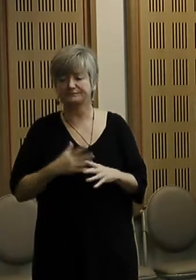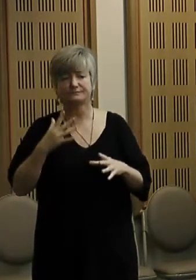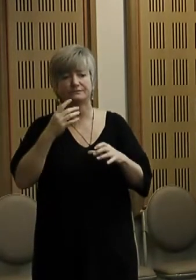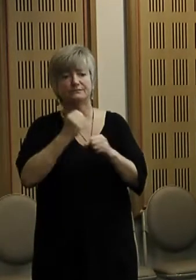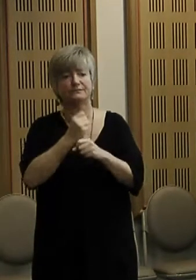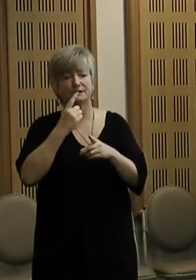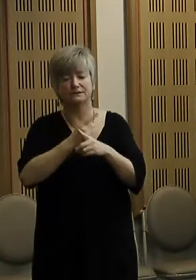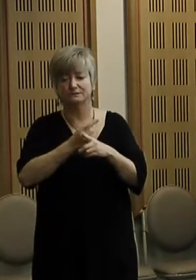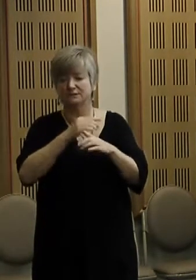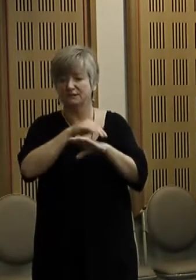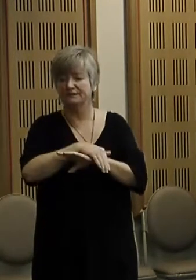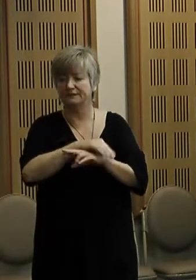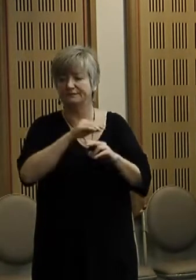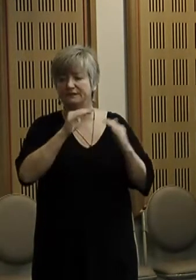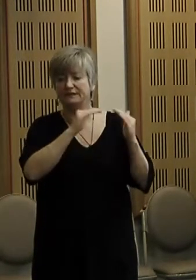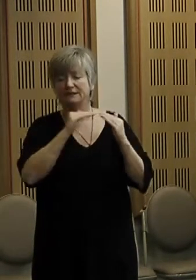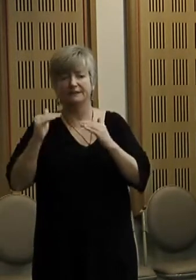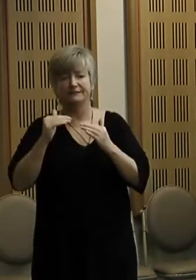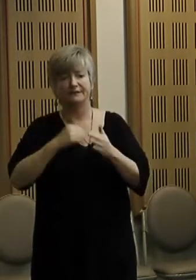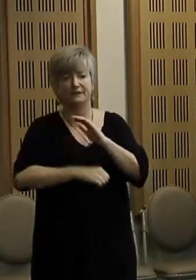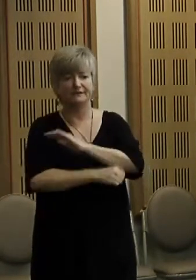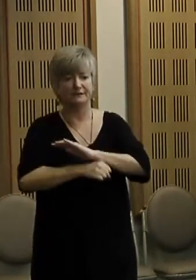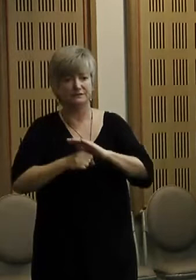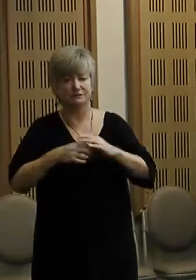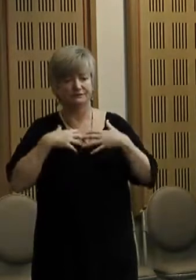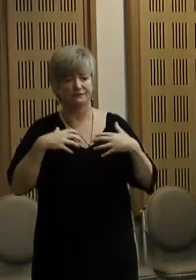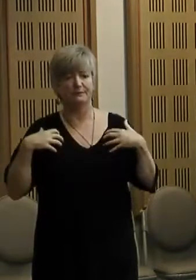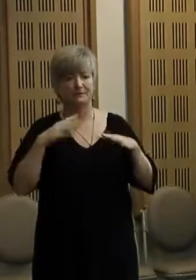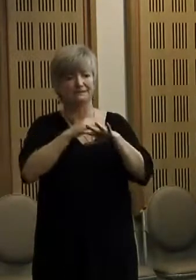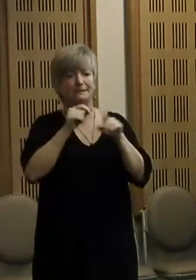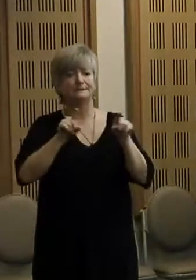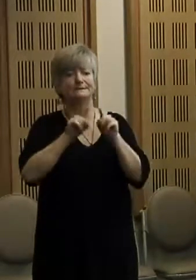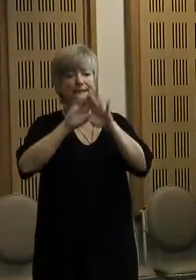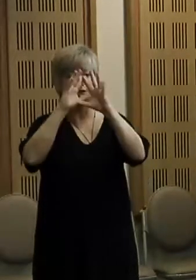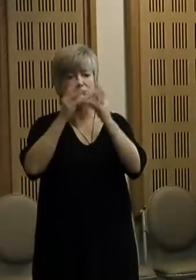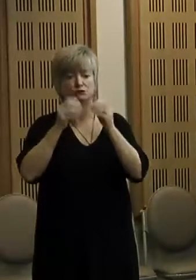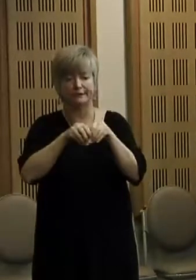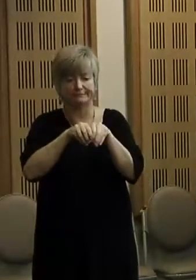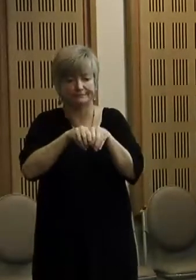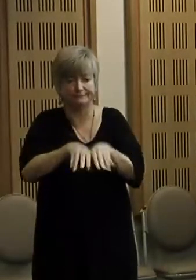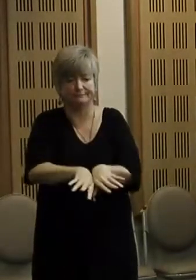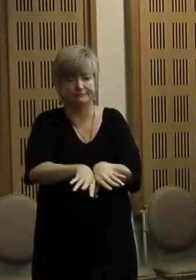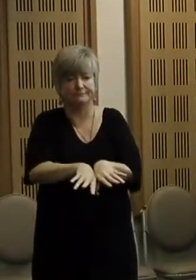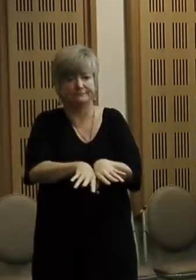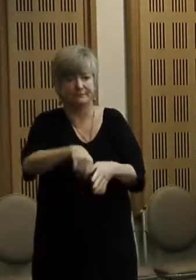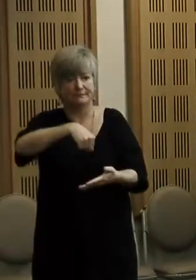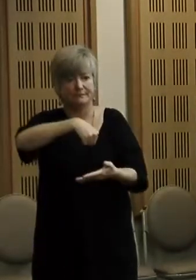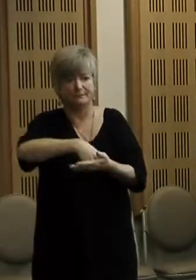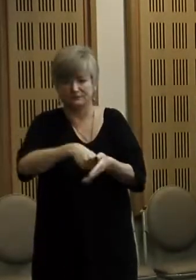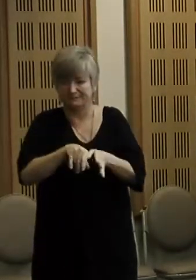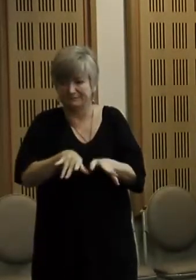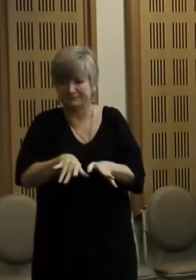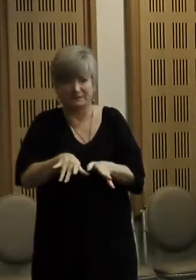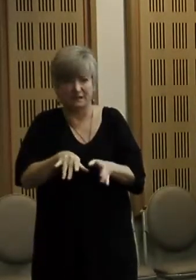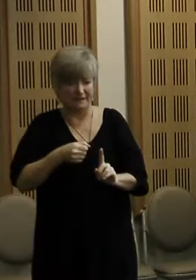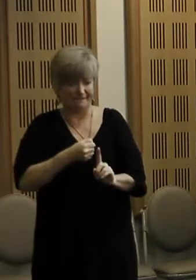Fair Foundations framework, and it's set up like a tree. So it has the root system at the very bottom. So what are those things that affect